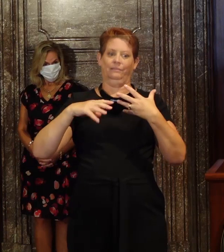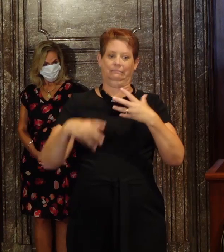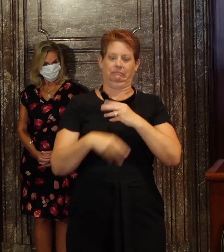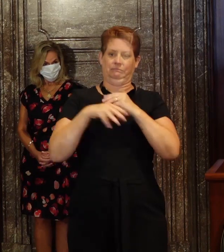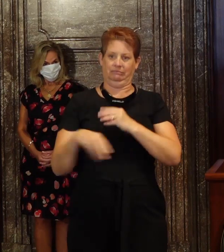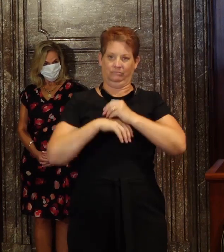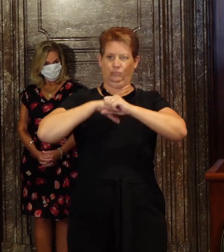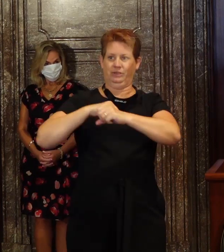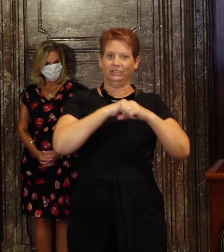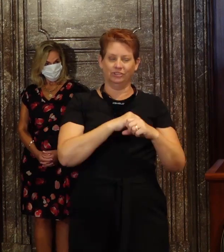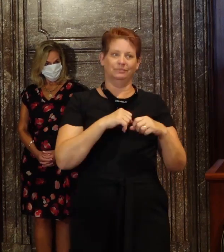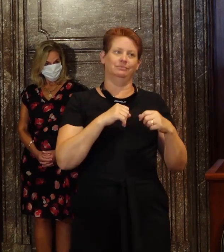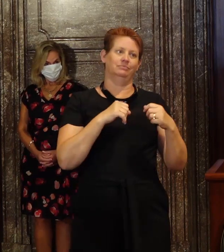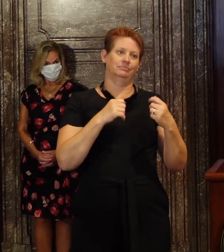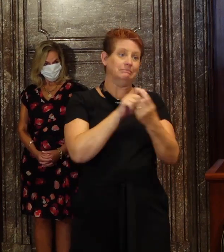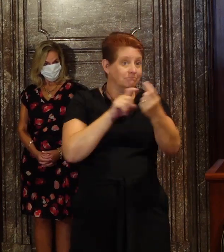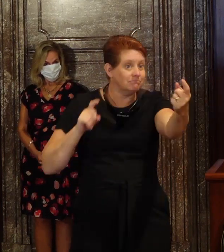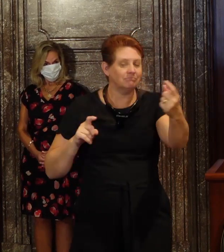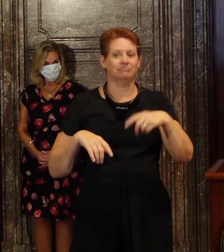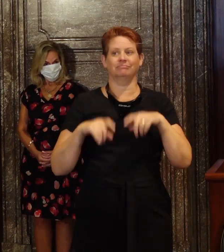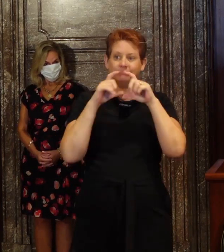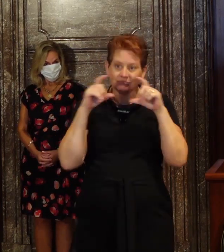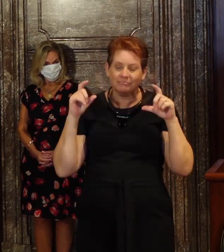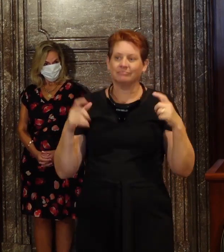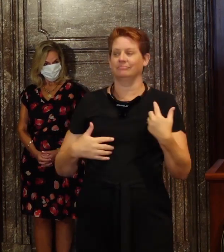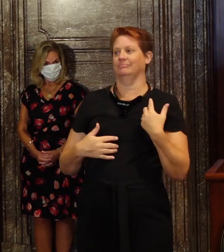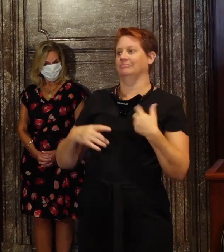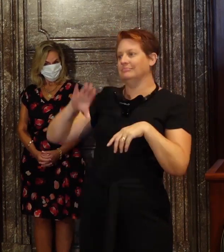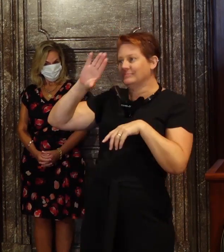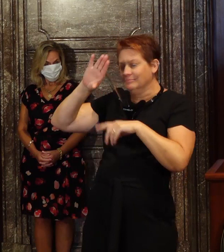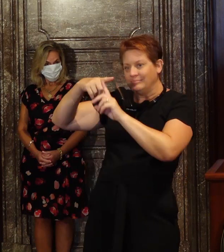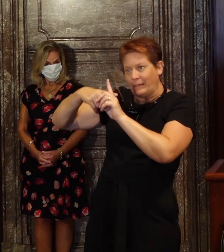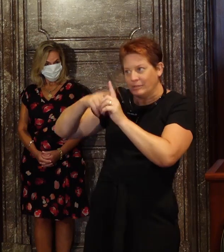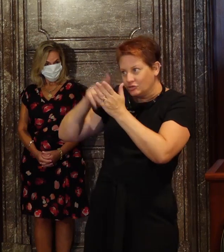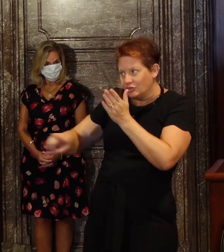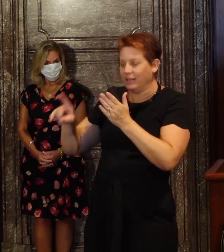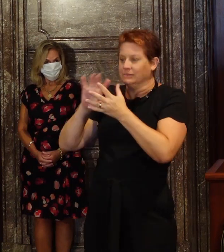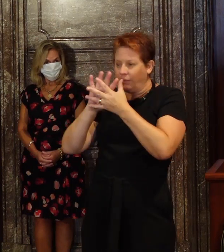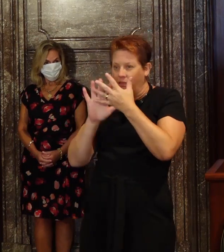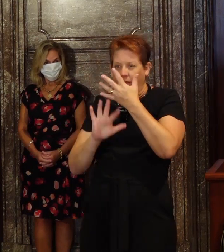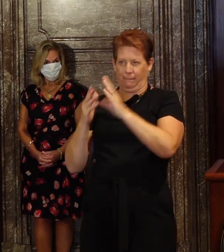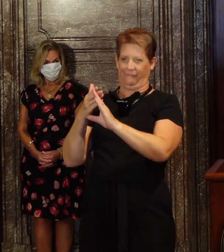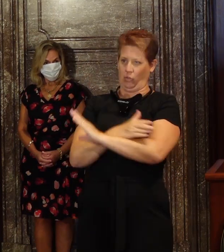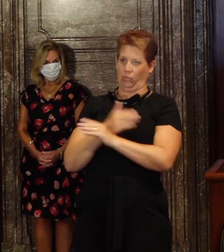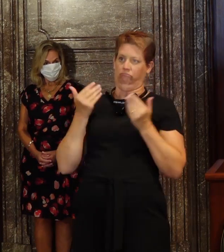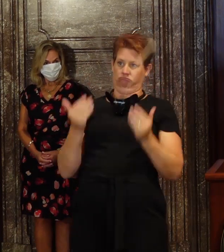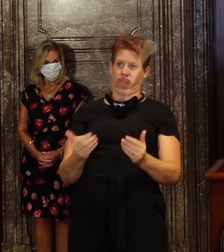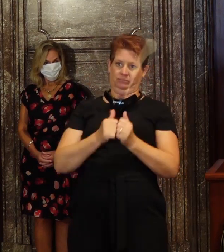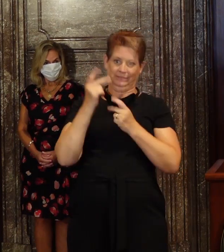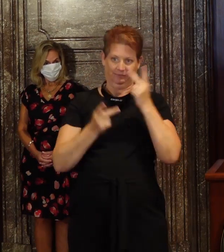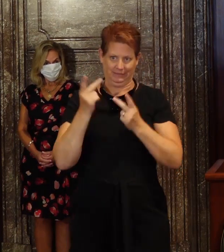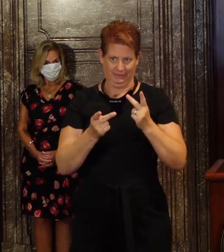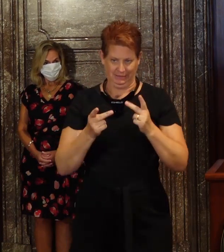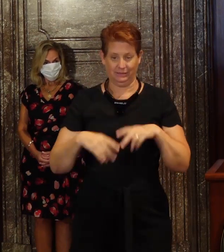distancing, testing, and then symptom screening and temperature checks as those visitors arrive. And so if we know